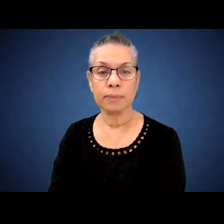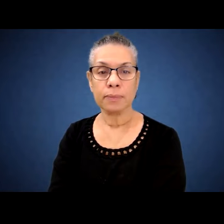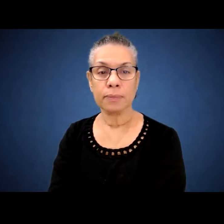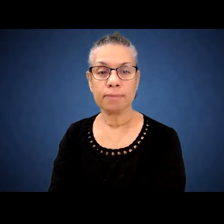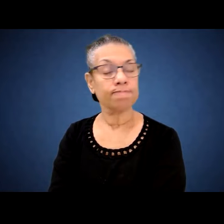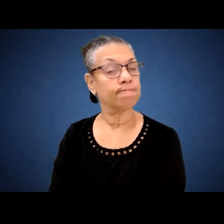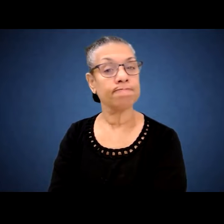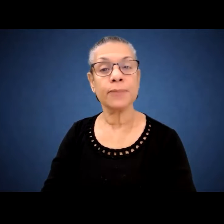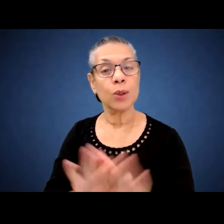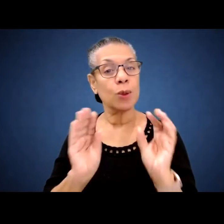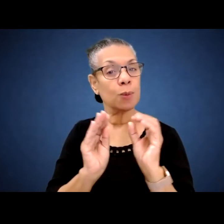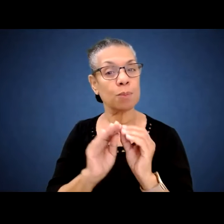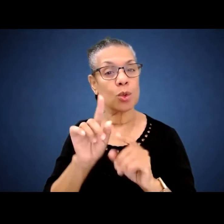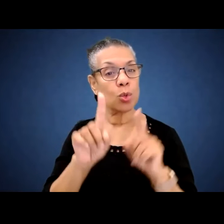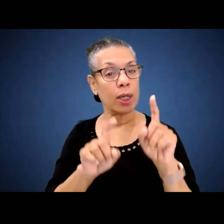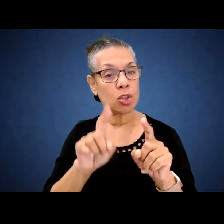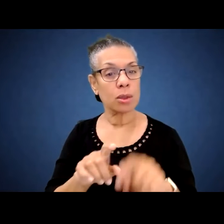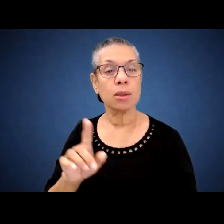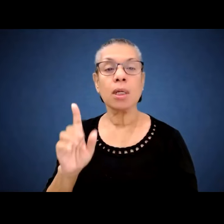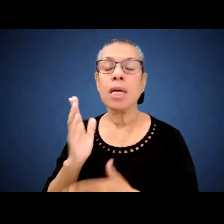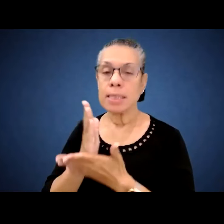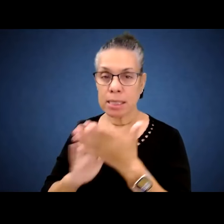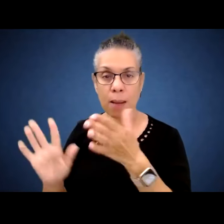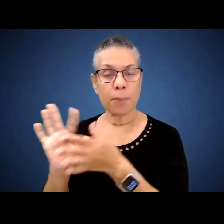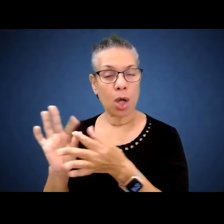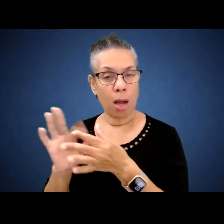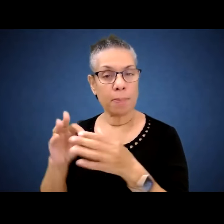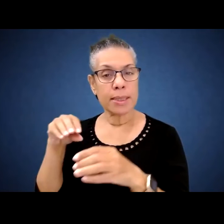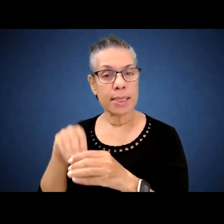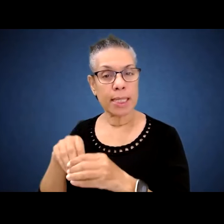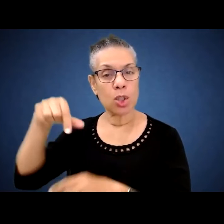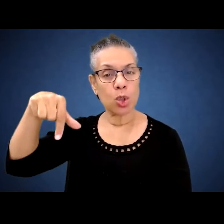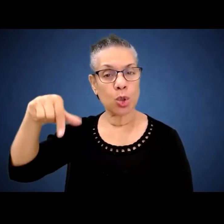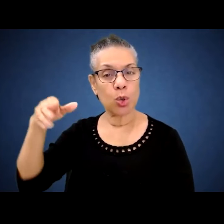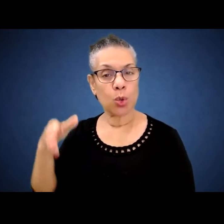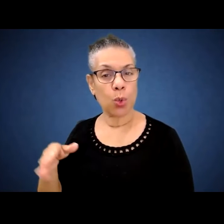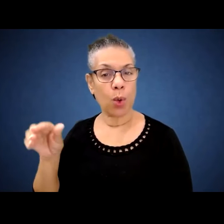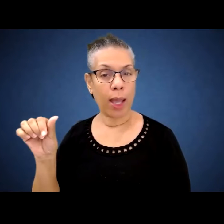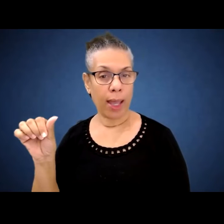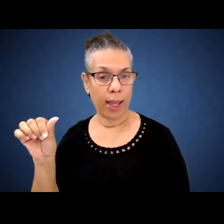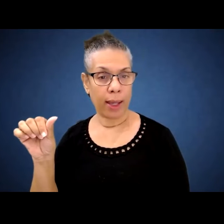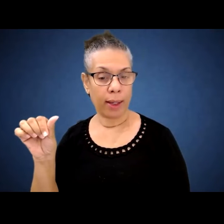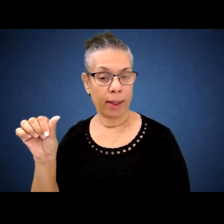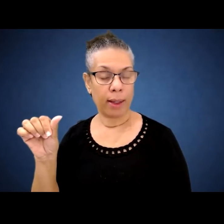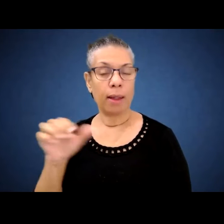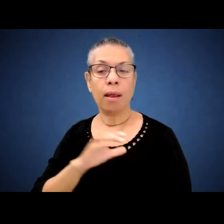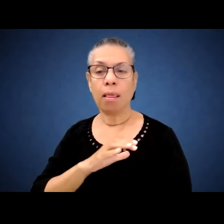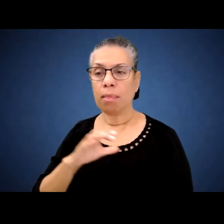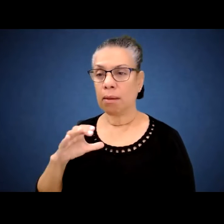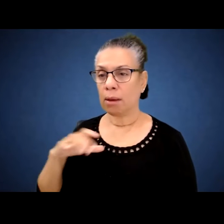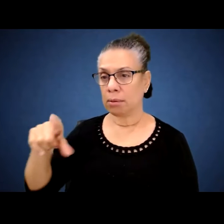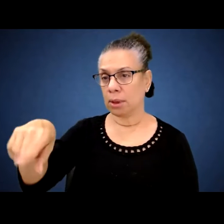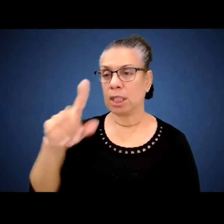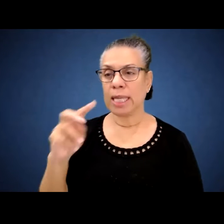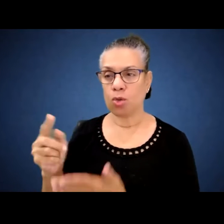Nope, there are no other questions. There were comments in the Q&A box that should be, the council members should be able to